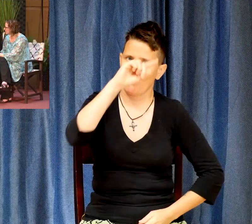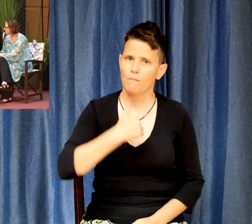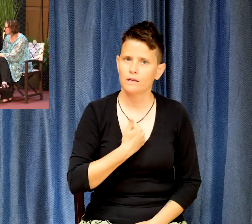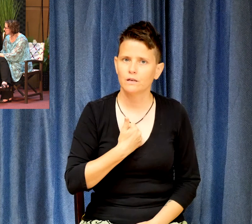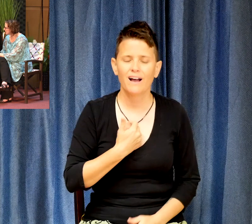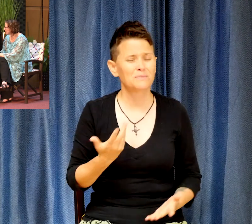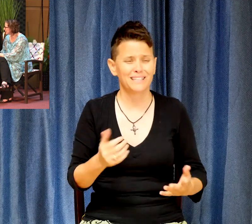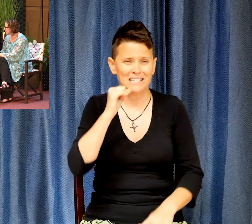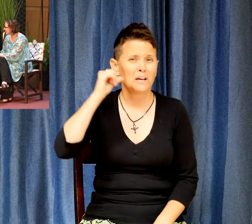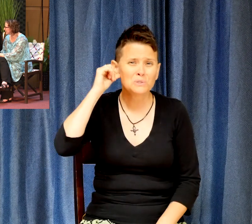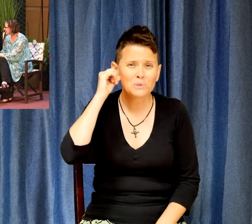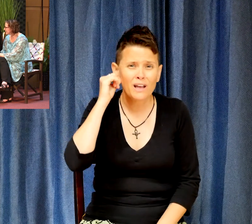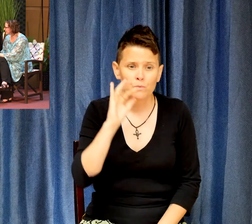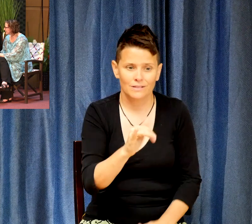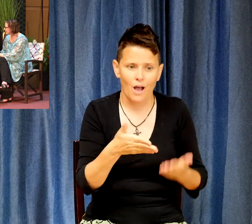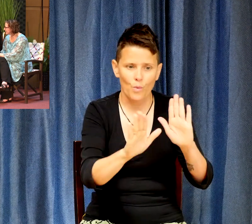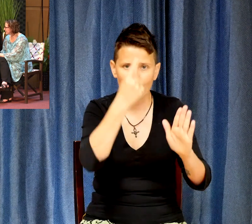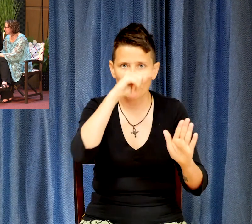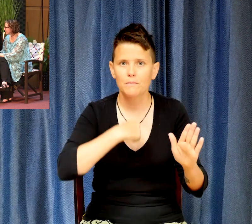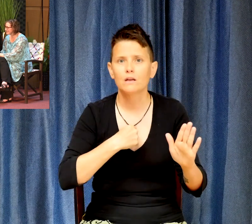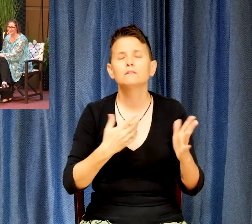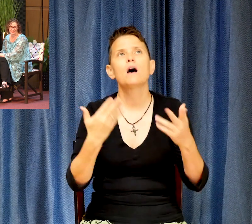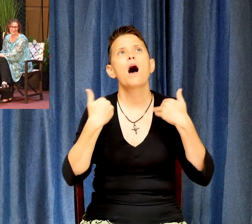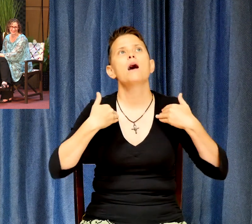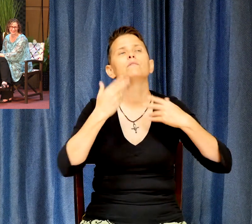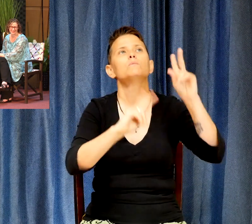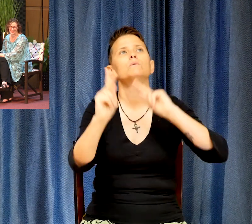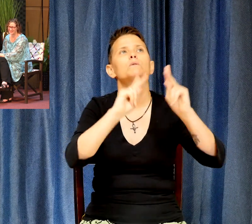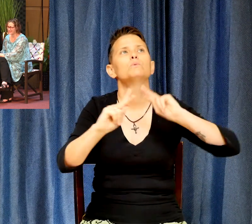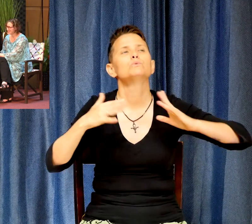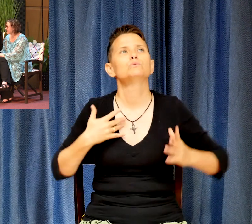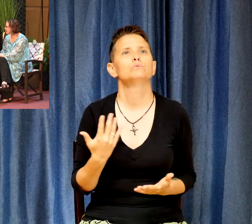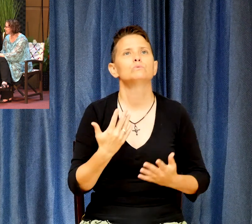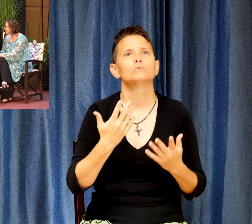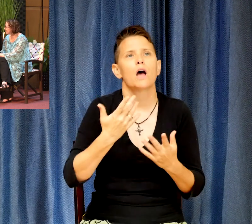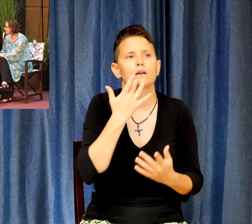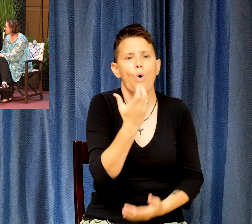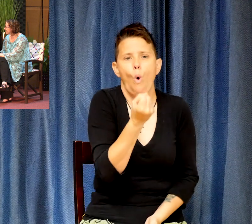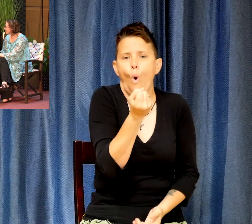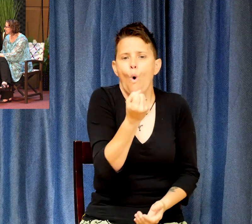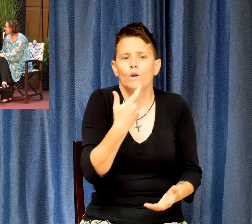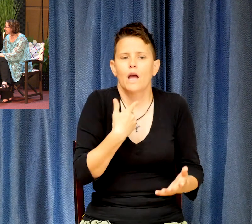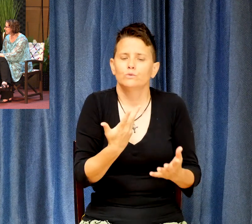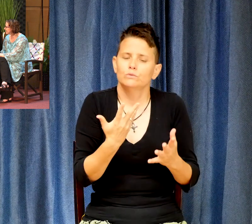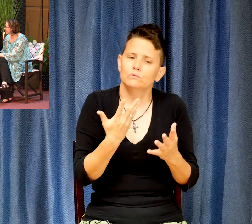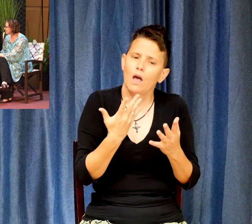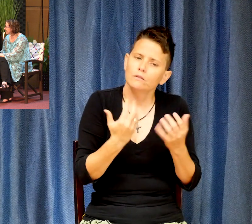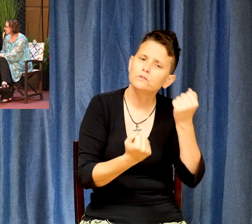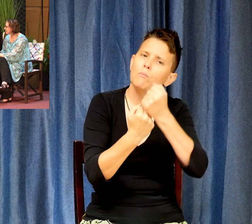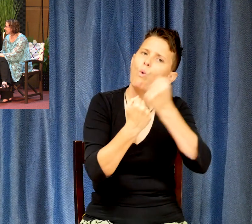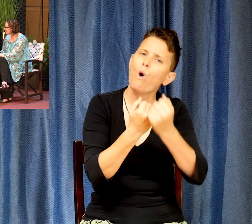spaces yesterday, and I think it's having people around you to hold you when you forget. And I think that's why spiritual community is so